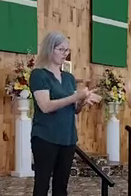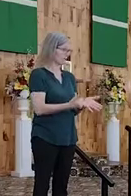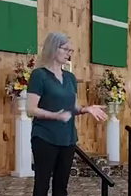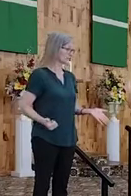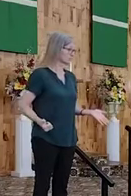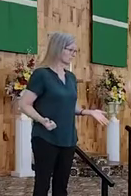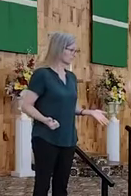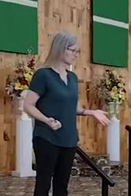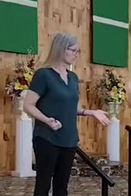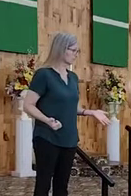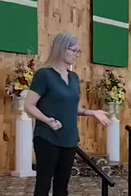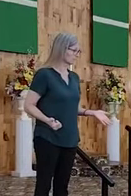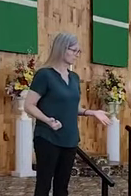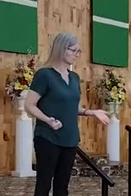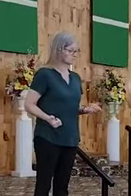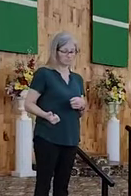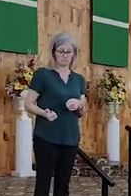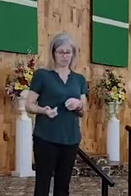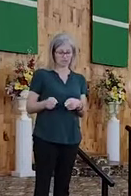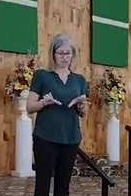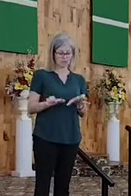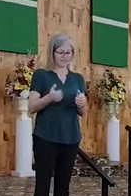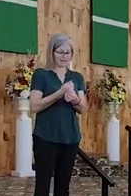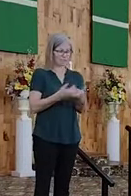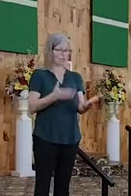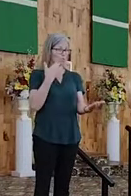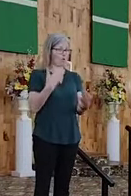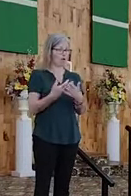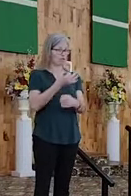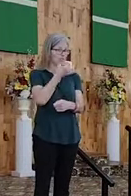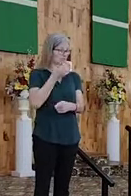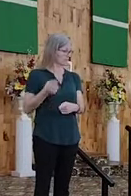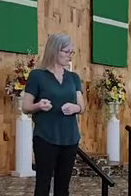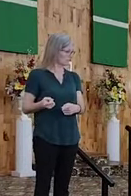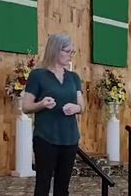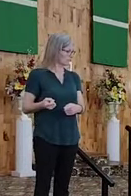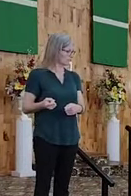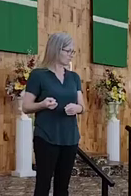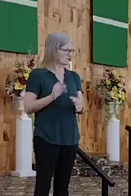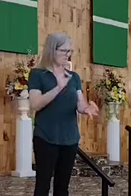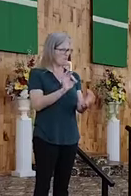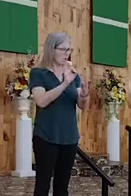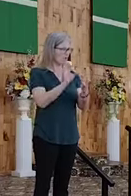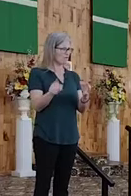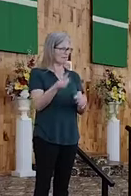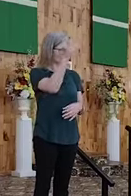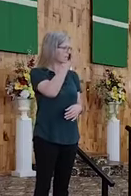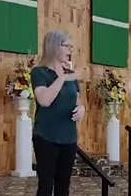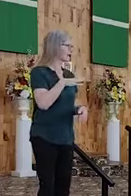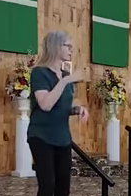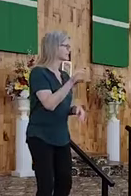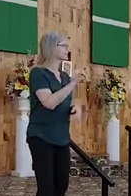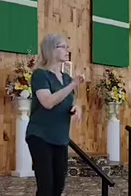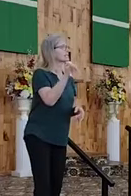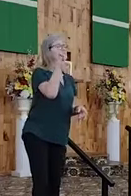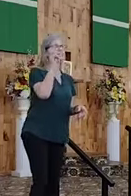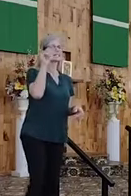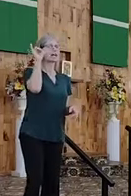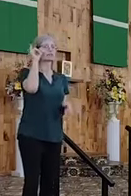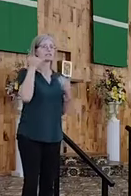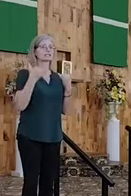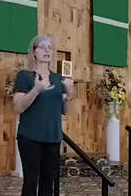He's the man who does all things well because he's a perfect man. Who he was yesterday, who he is today, and